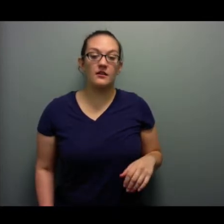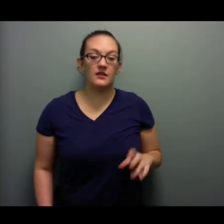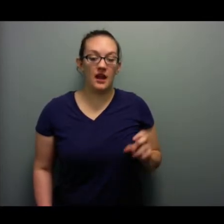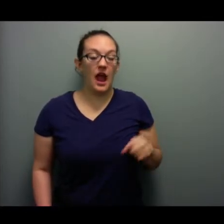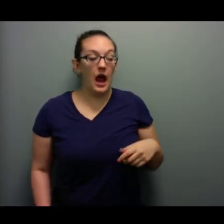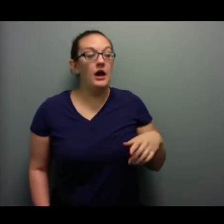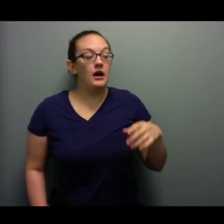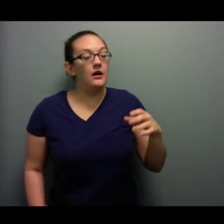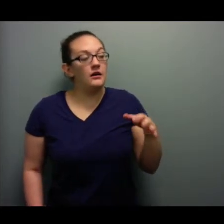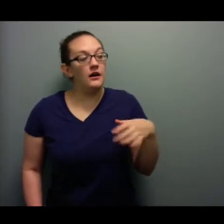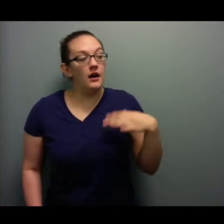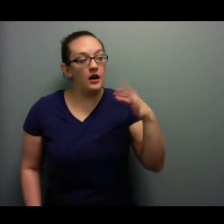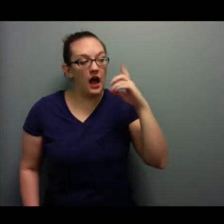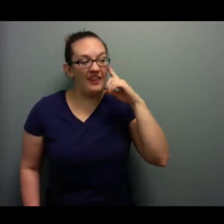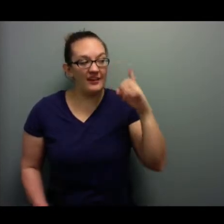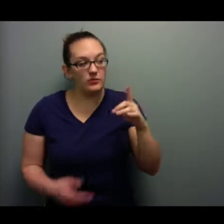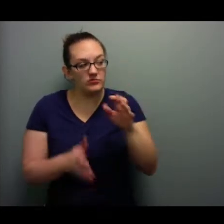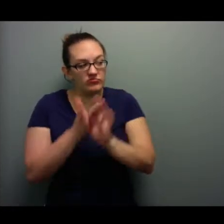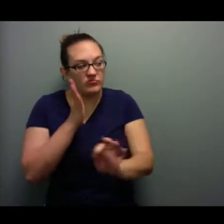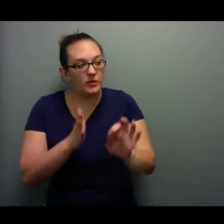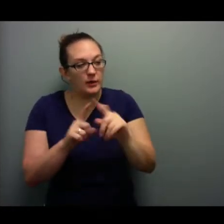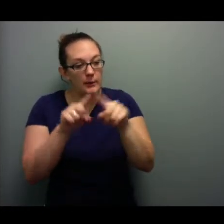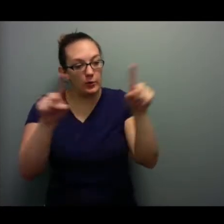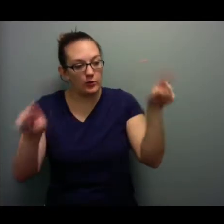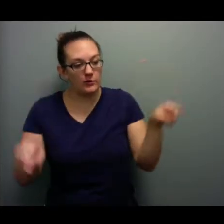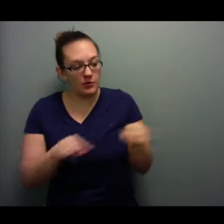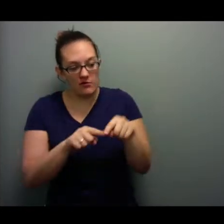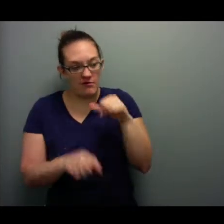yeah, I think he was counting the perimeter instead.